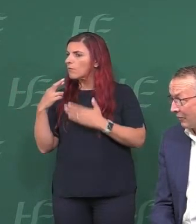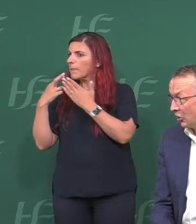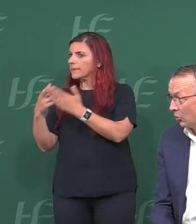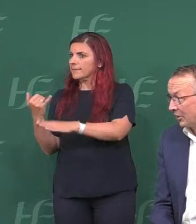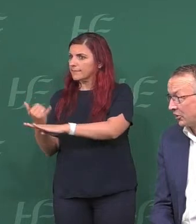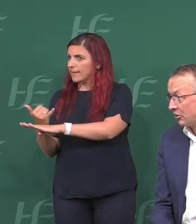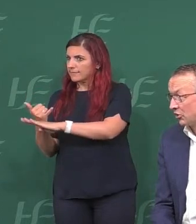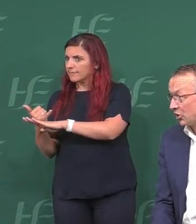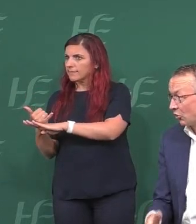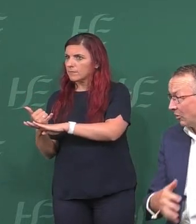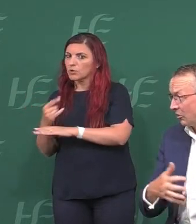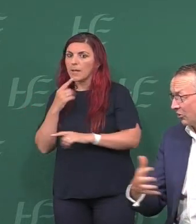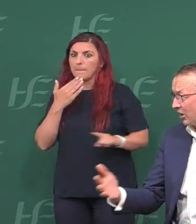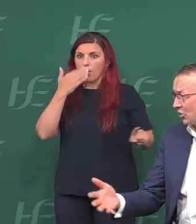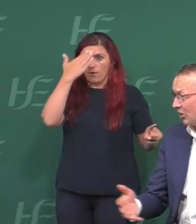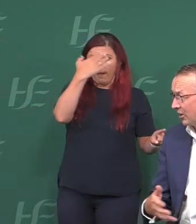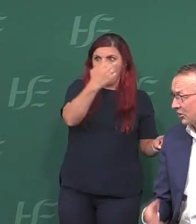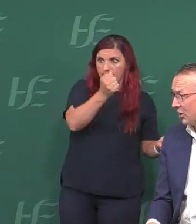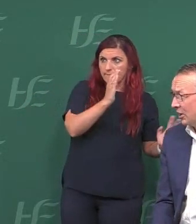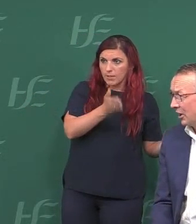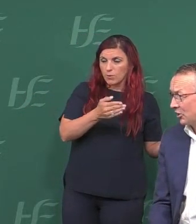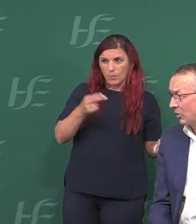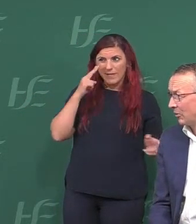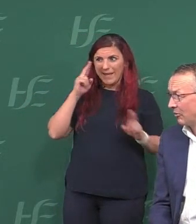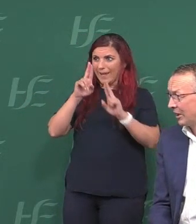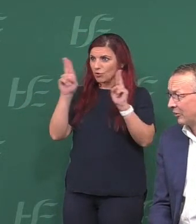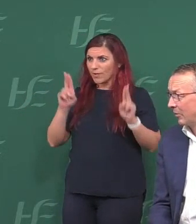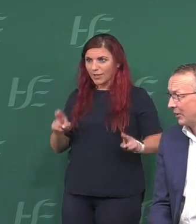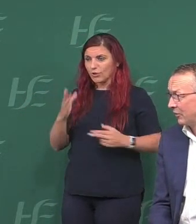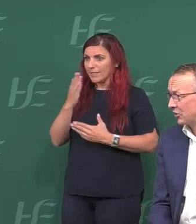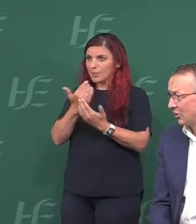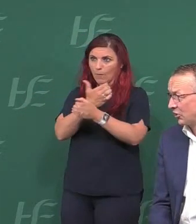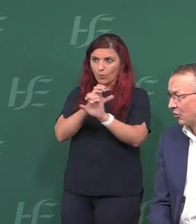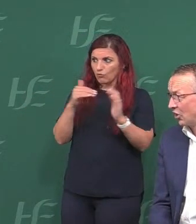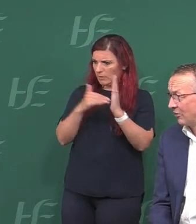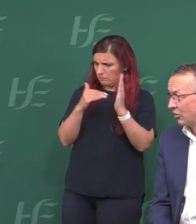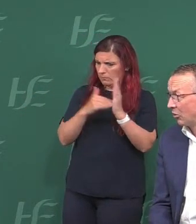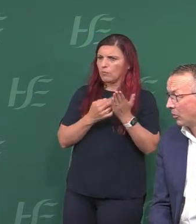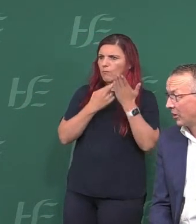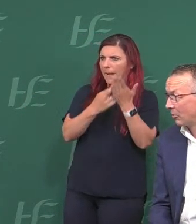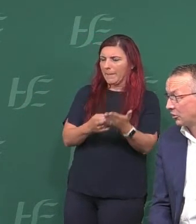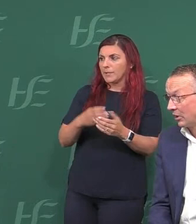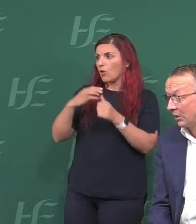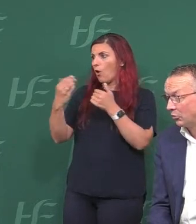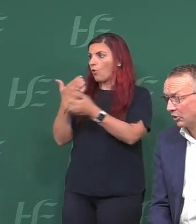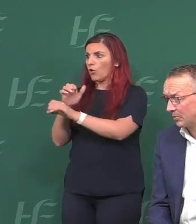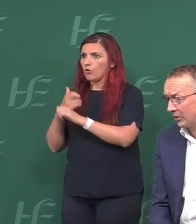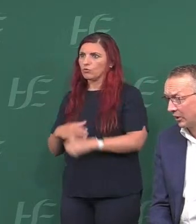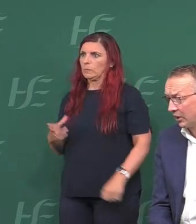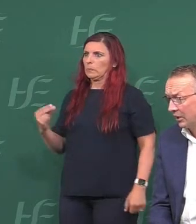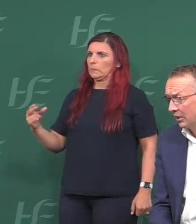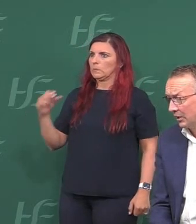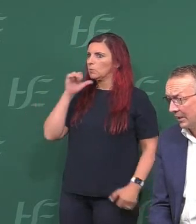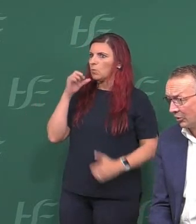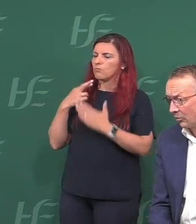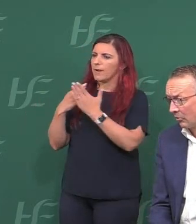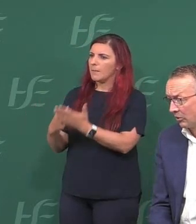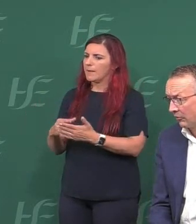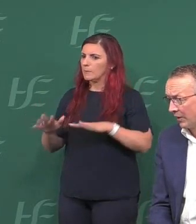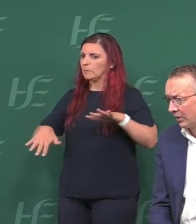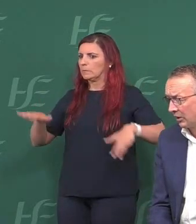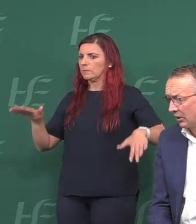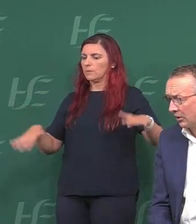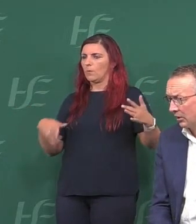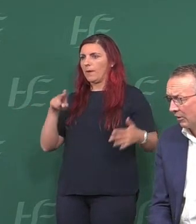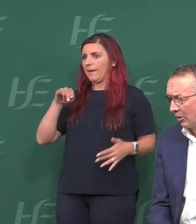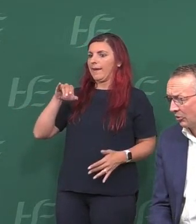while they have in the US, there's disagreement internationally in this as to what the relative benefits and risks for children are, or where that would. So I don't expect NIAC to come out with